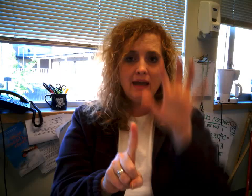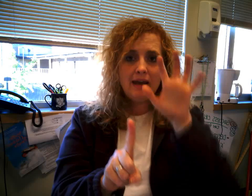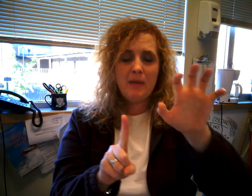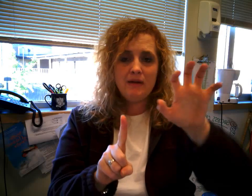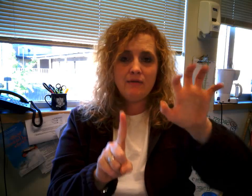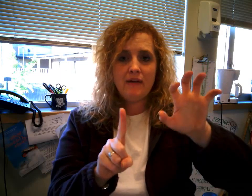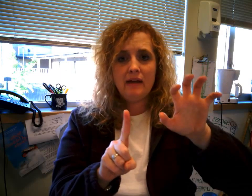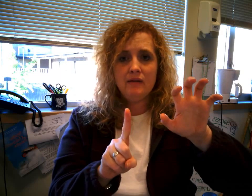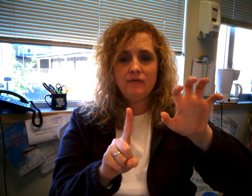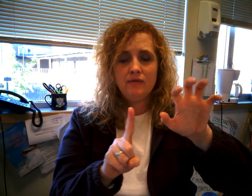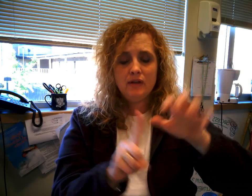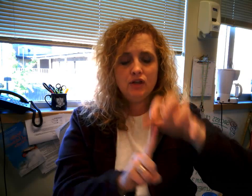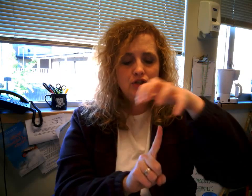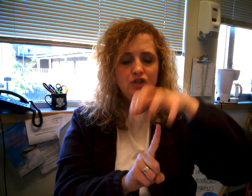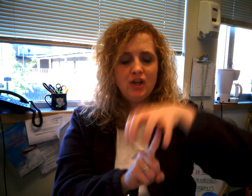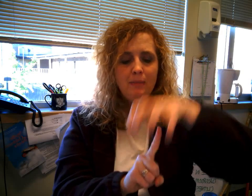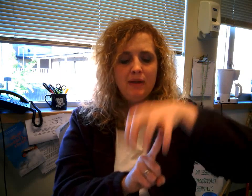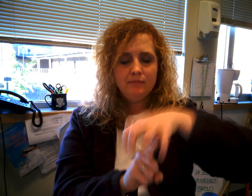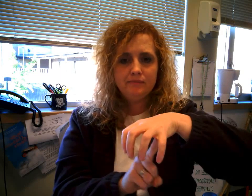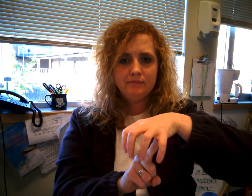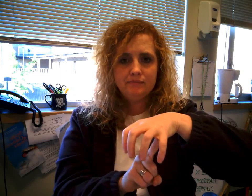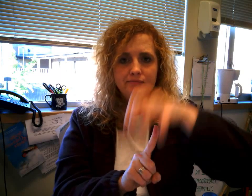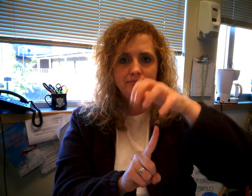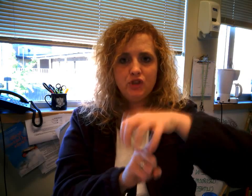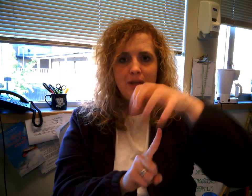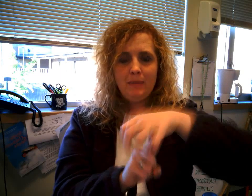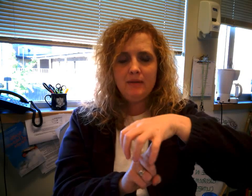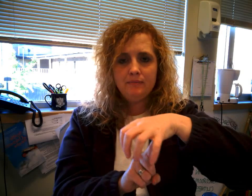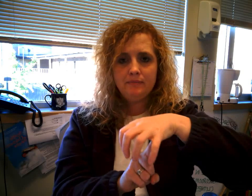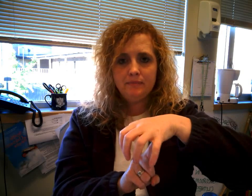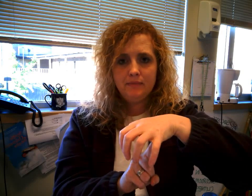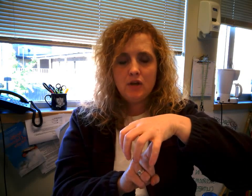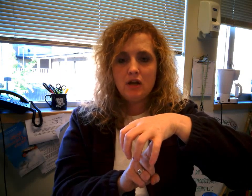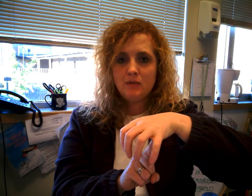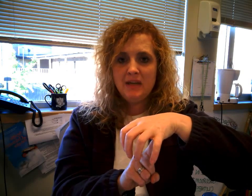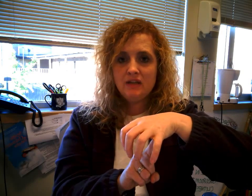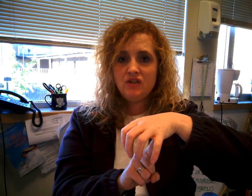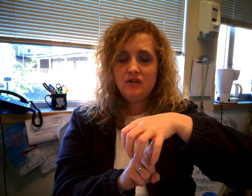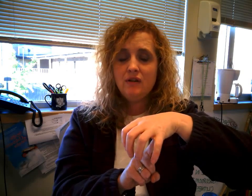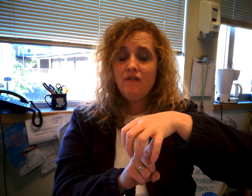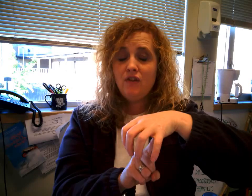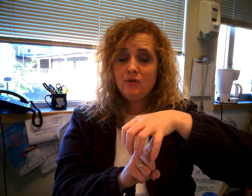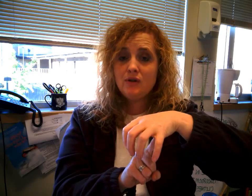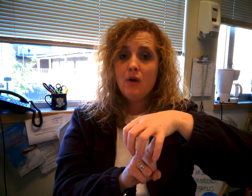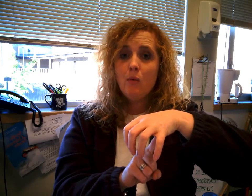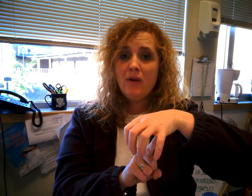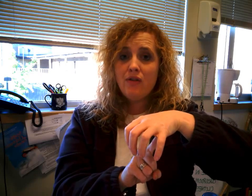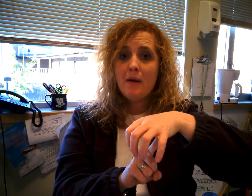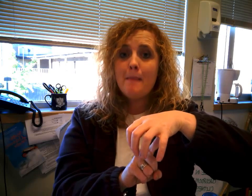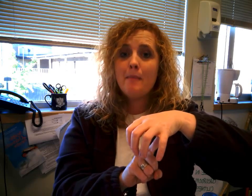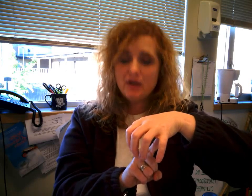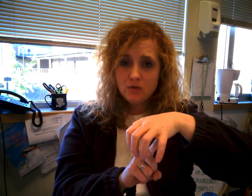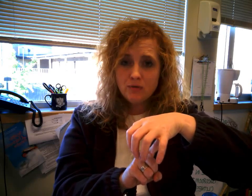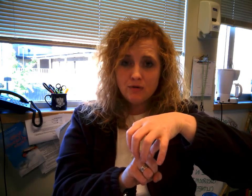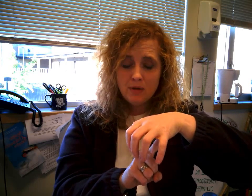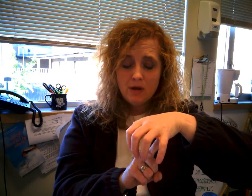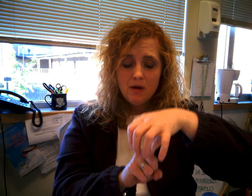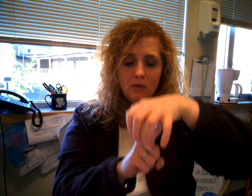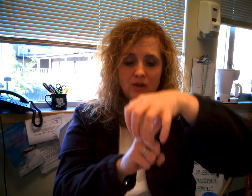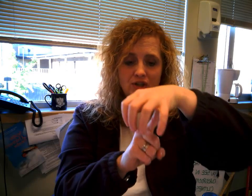from me and it goes to you, I know it sounds complicated, I'm sorry. Then the fingers go towards me, the 2K, you're